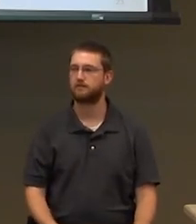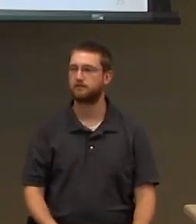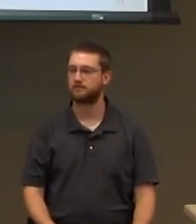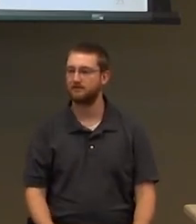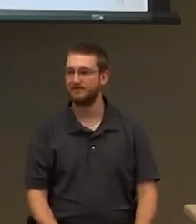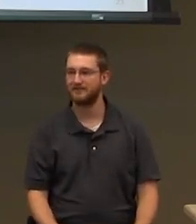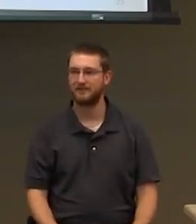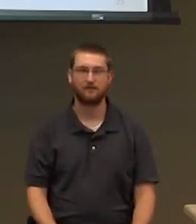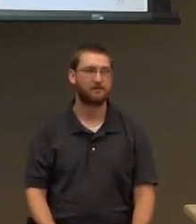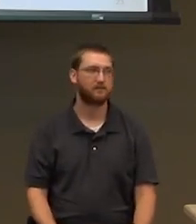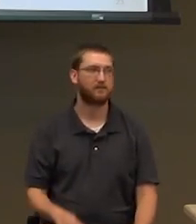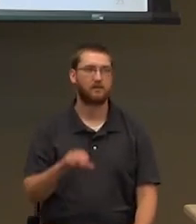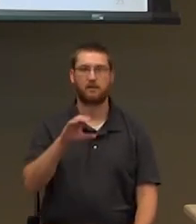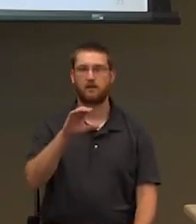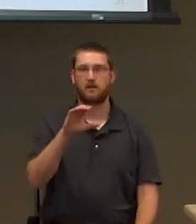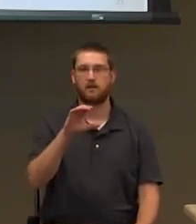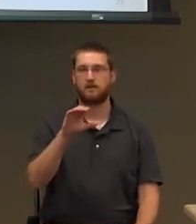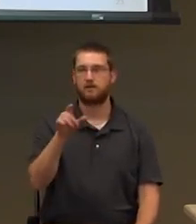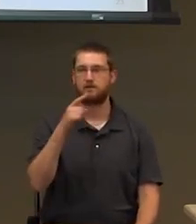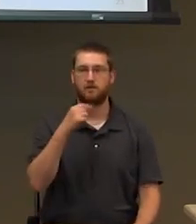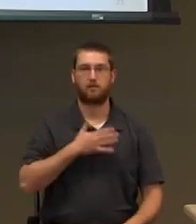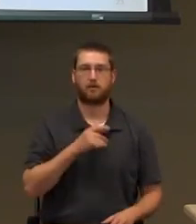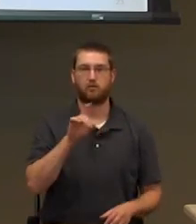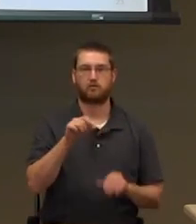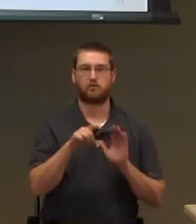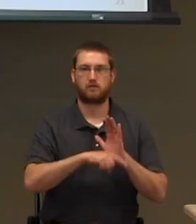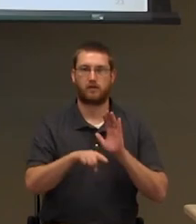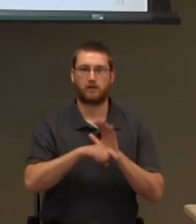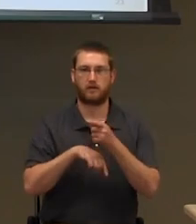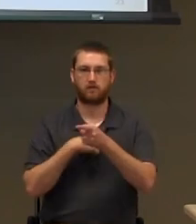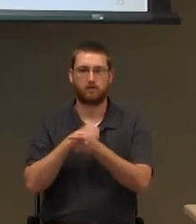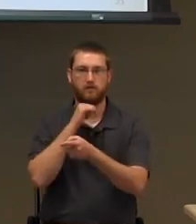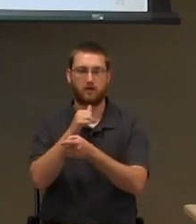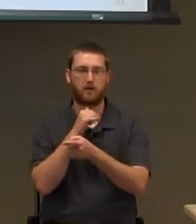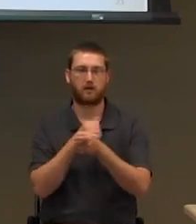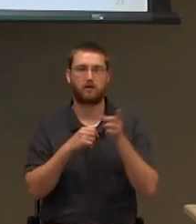negative. No. And I appreciate.